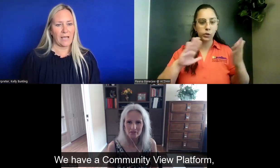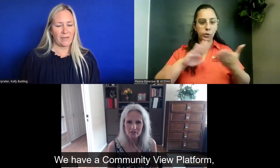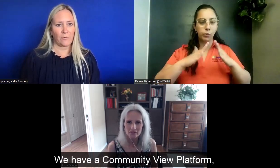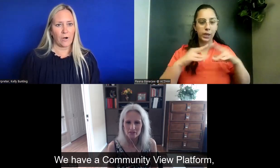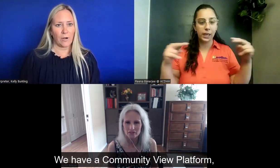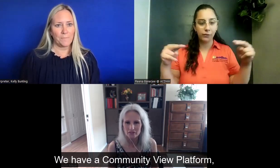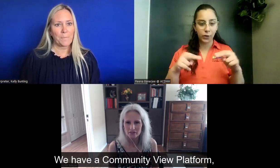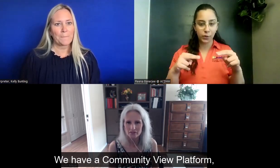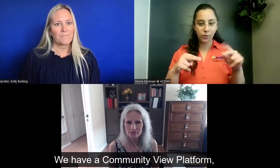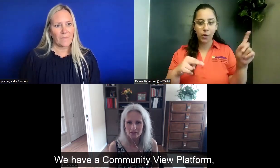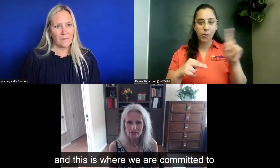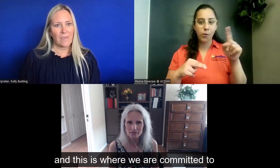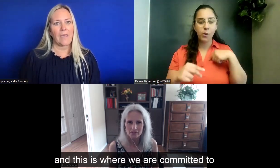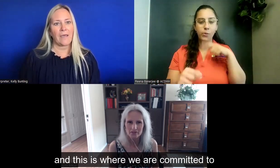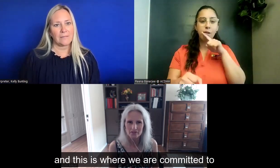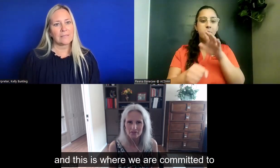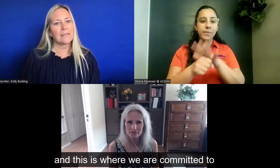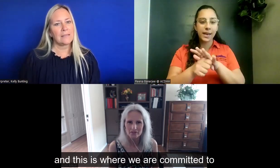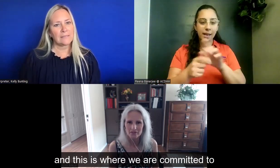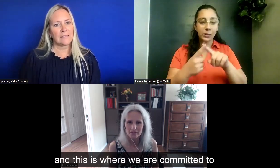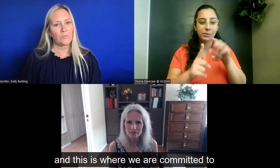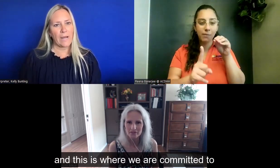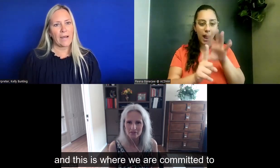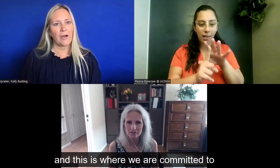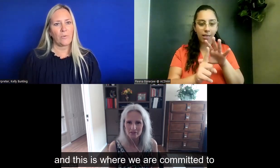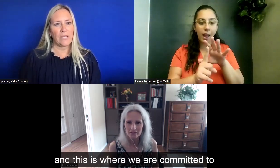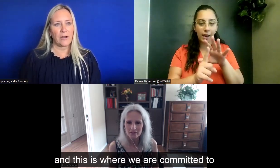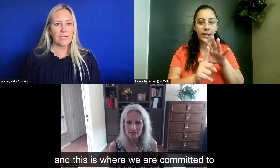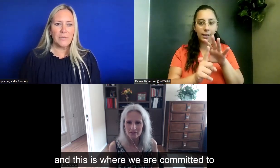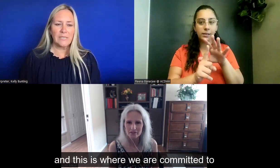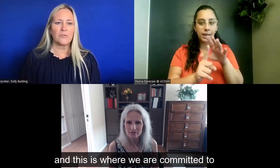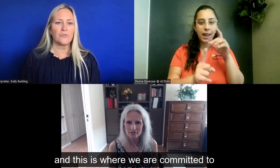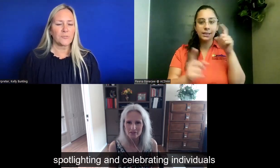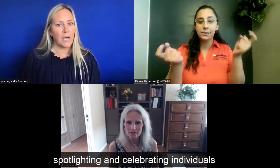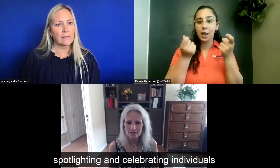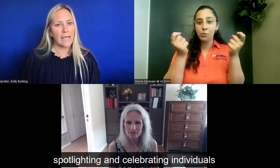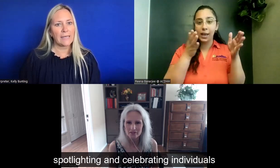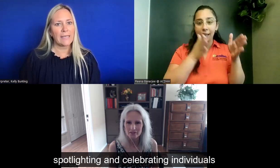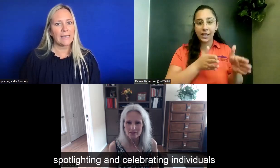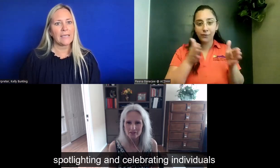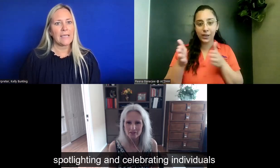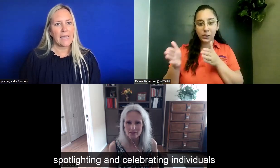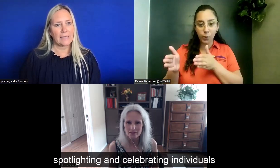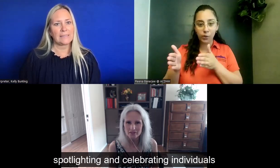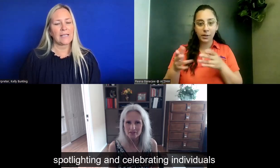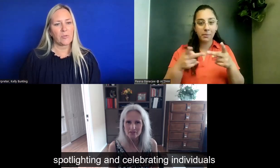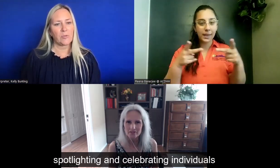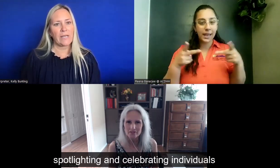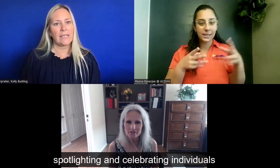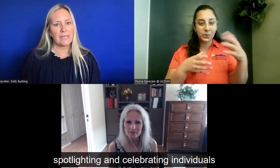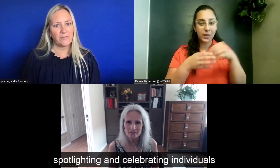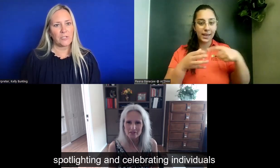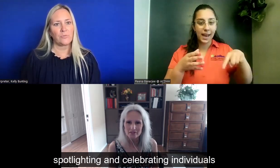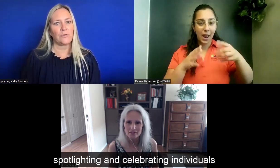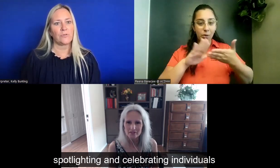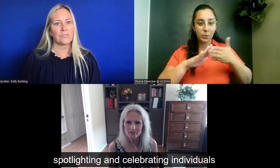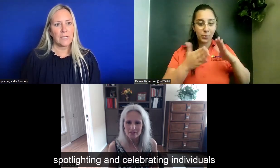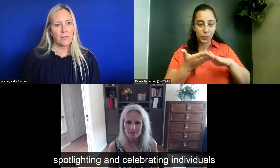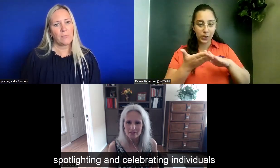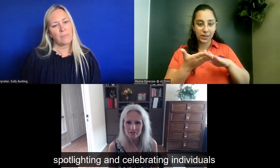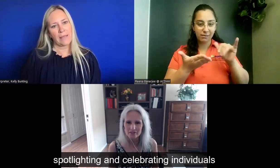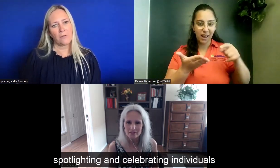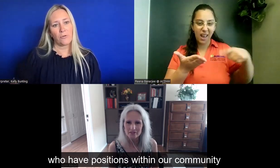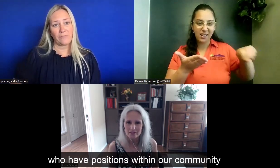view platform, and this is where we are committed to spotlighting and celebrating